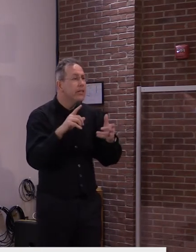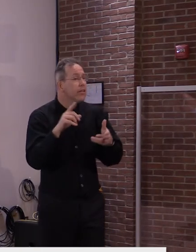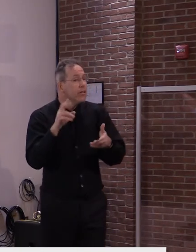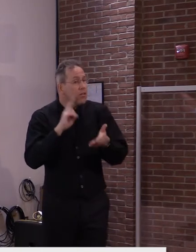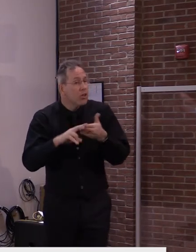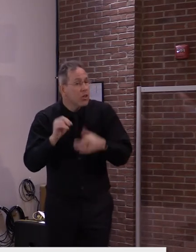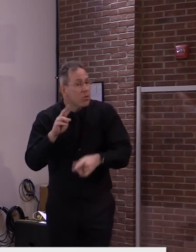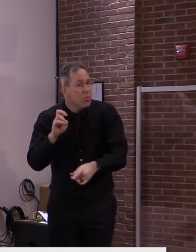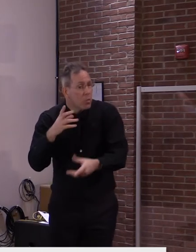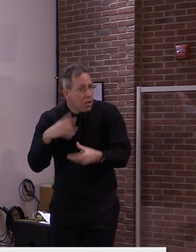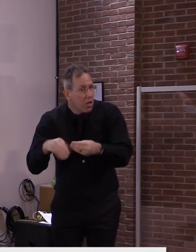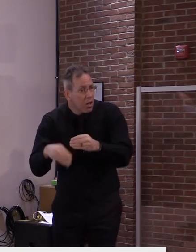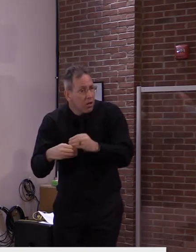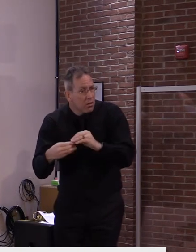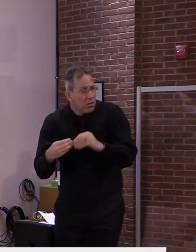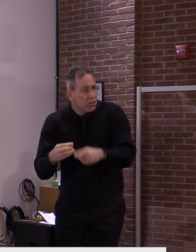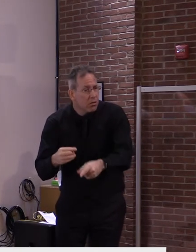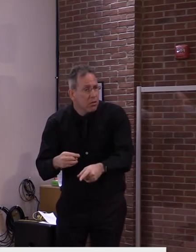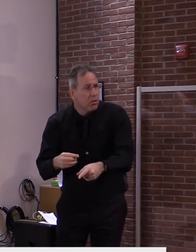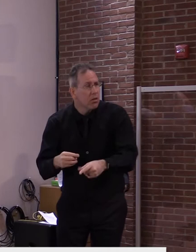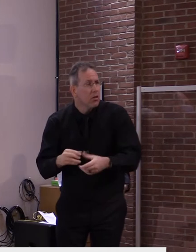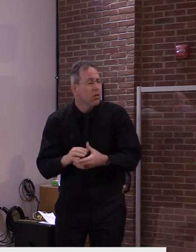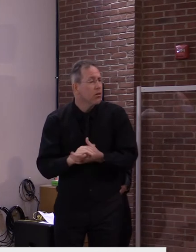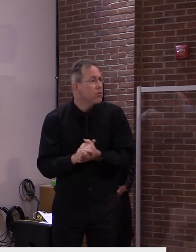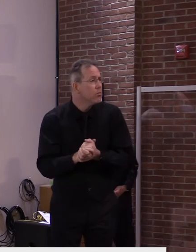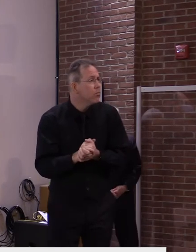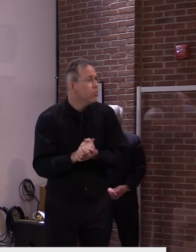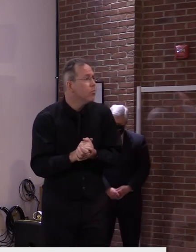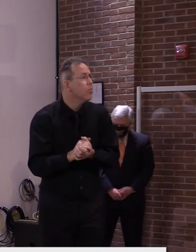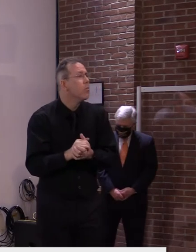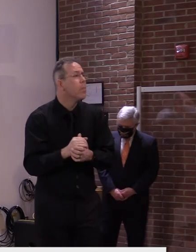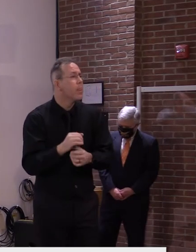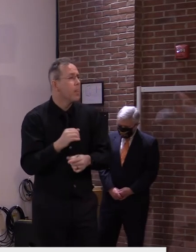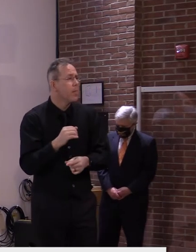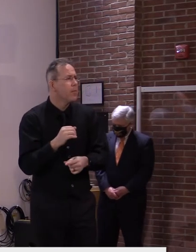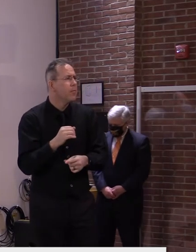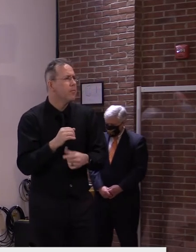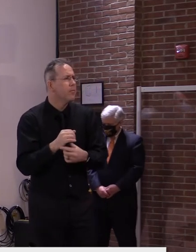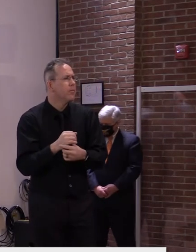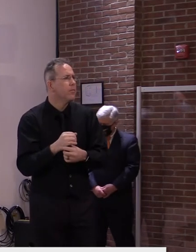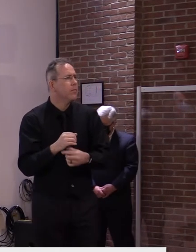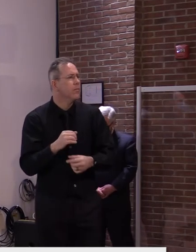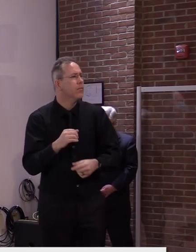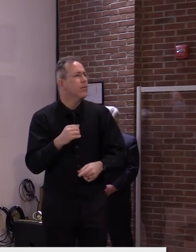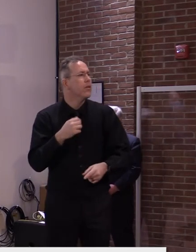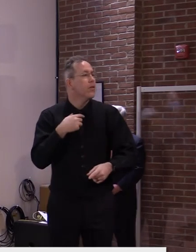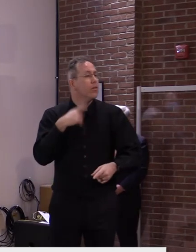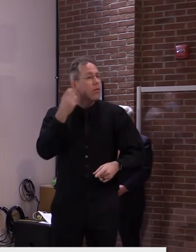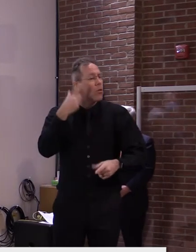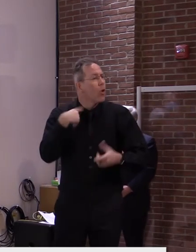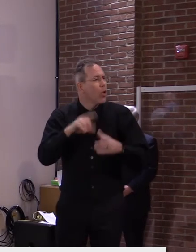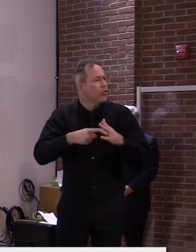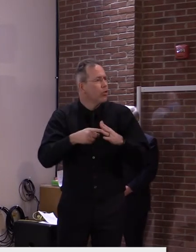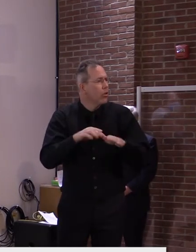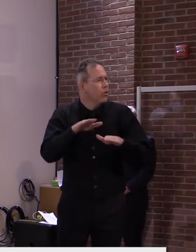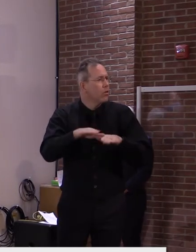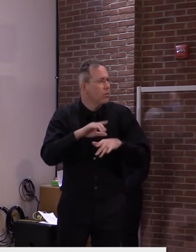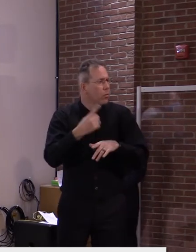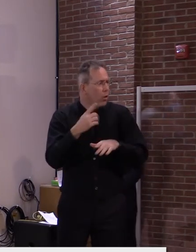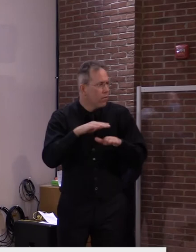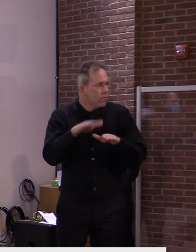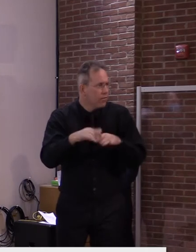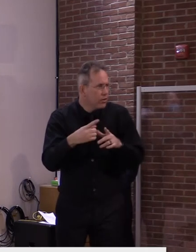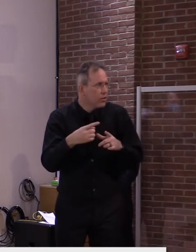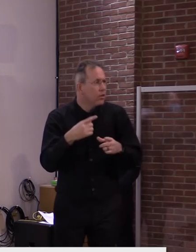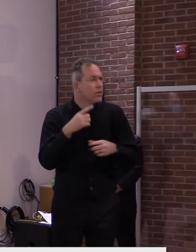we have a phased restart plan. Obviously, the first phase took effect back on December 26th, and it allowed